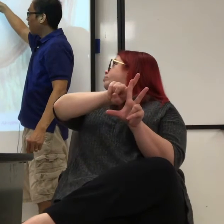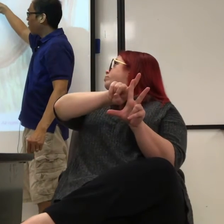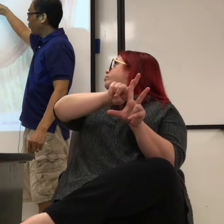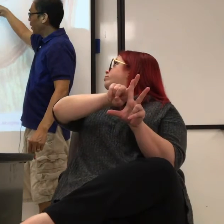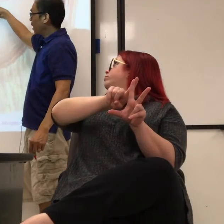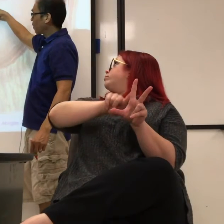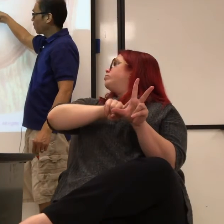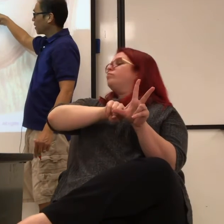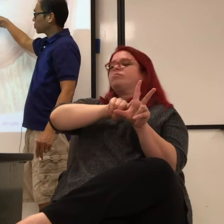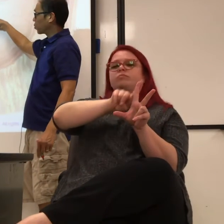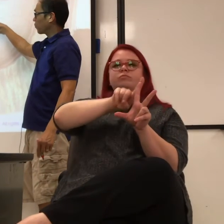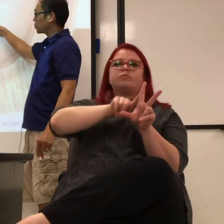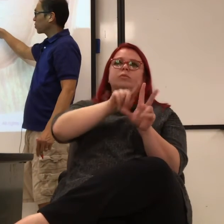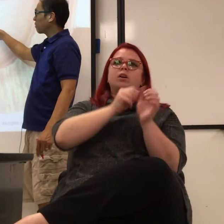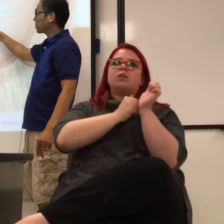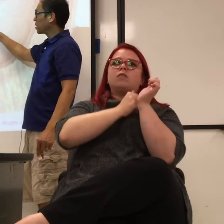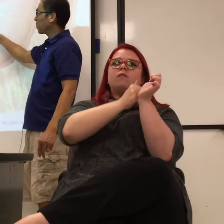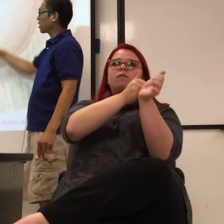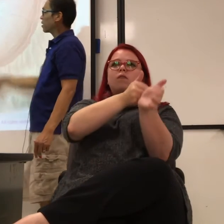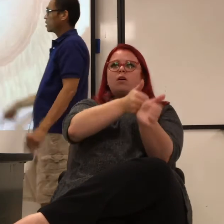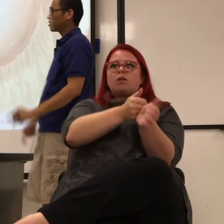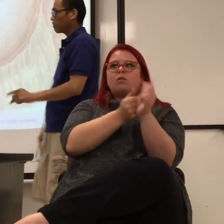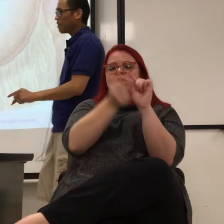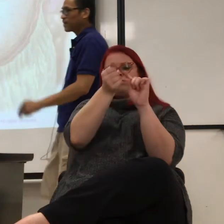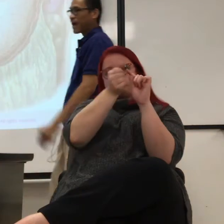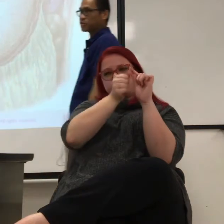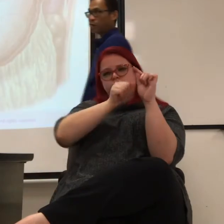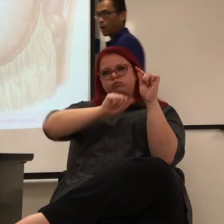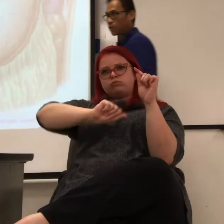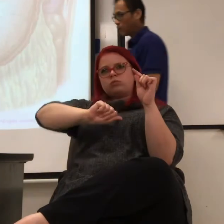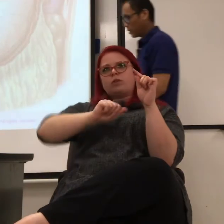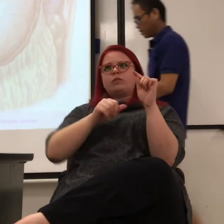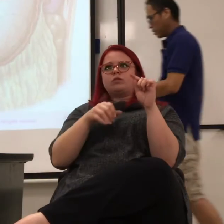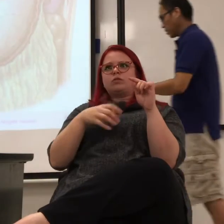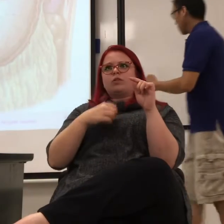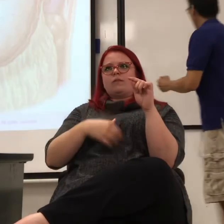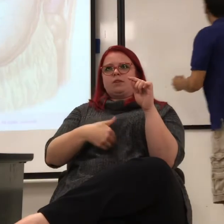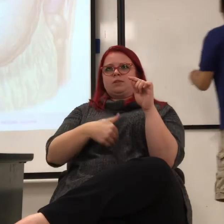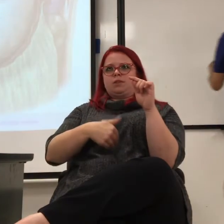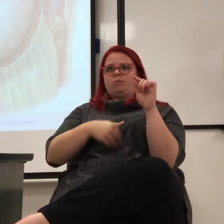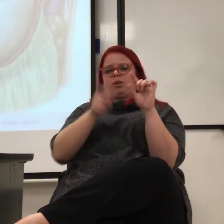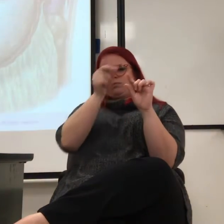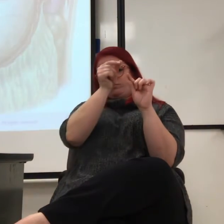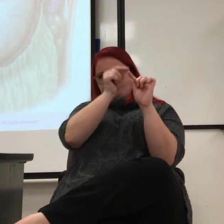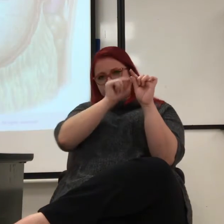and it's following the lesser curvature of the stomach is the left gastric artery.